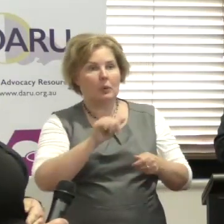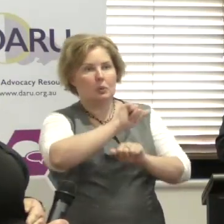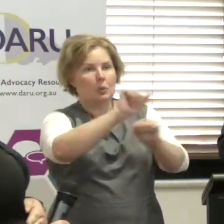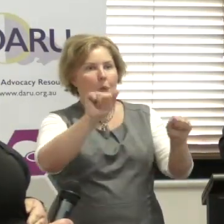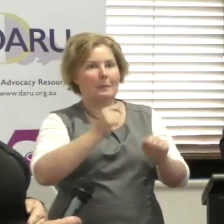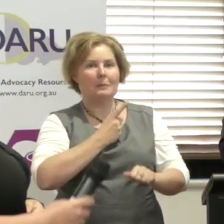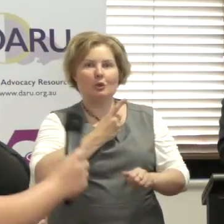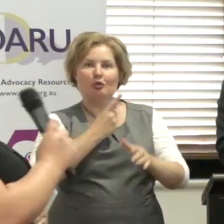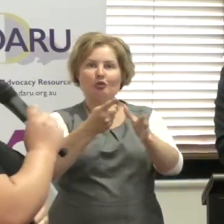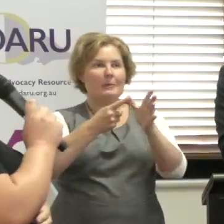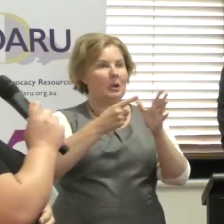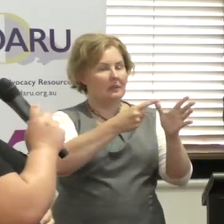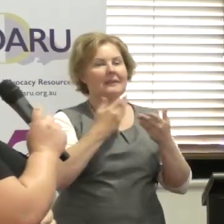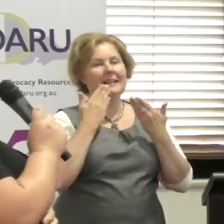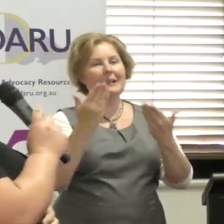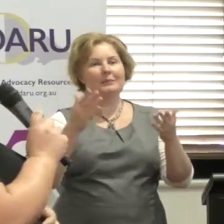thank you.